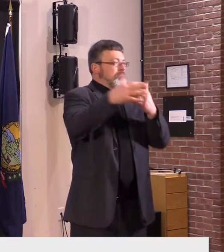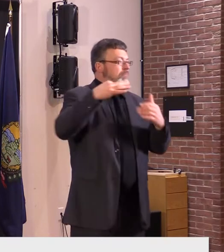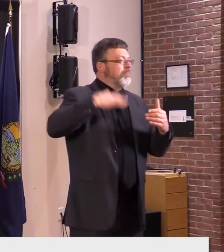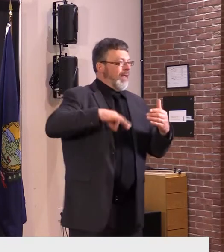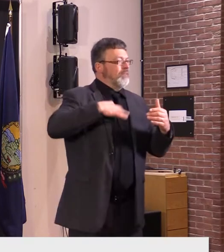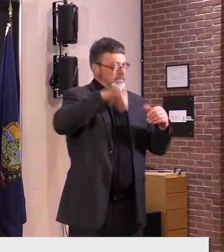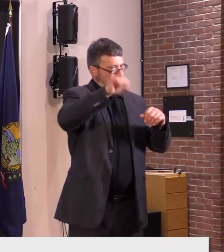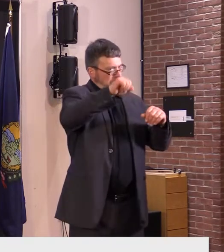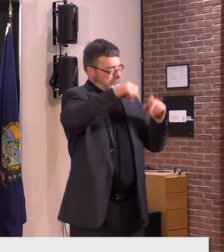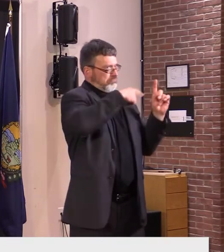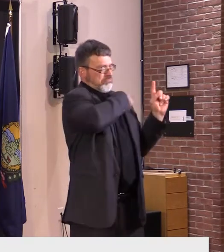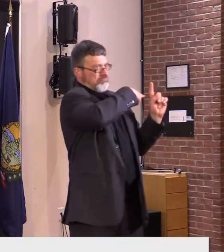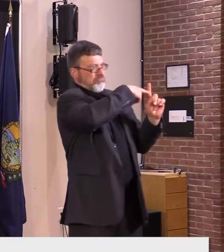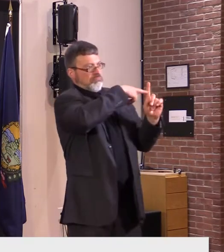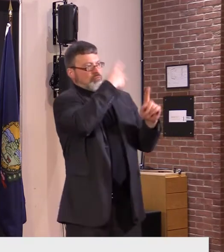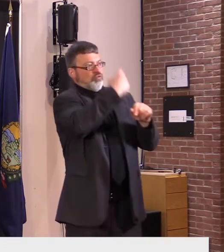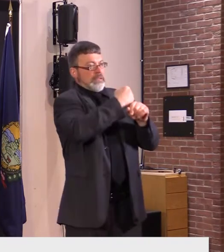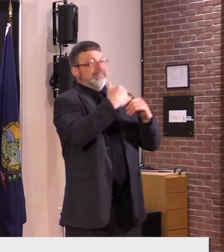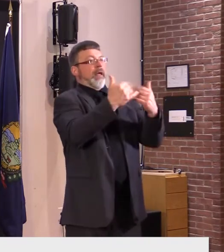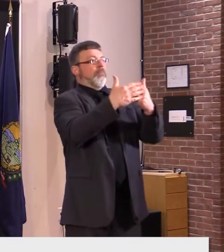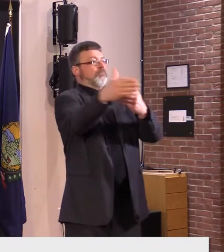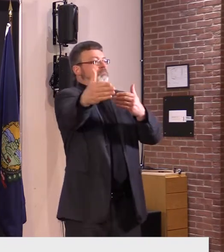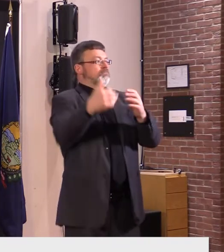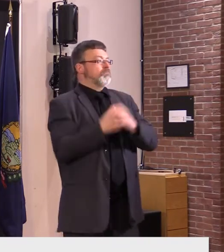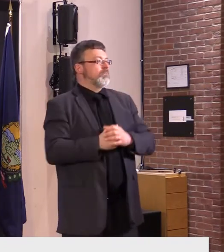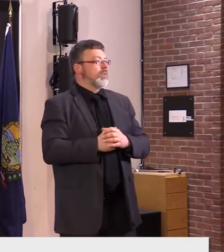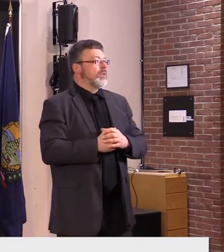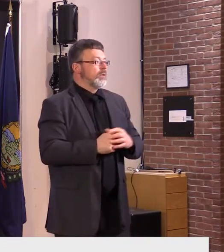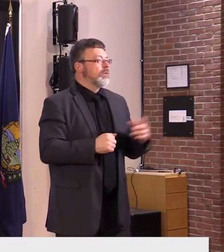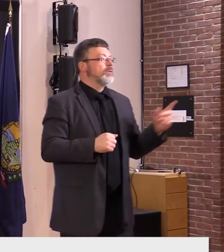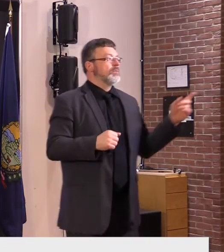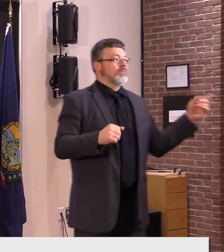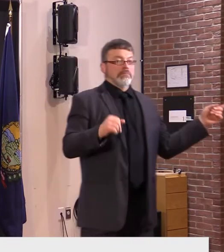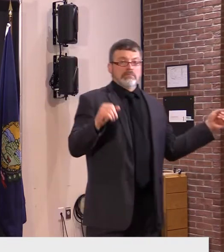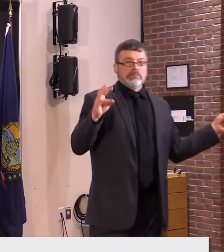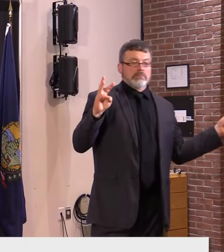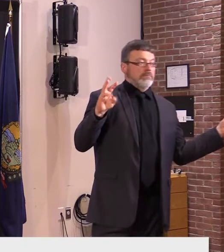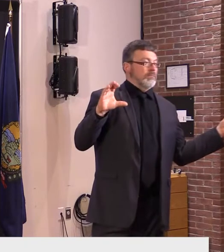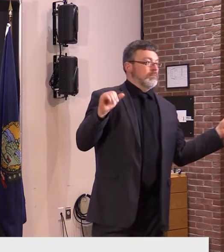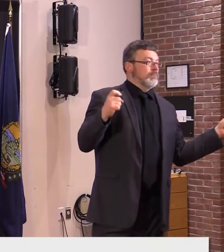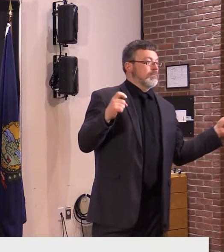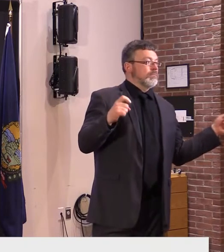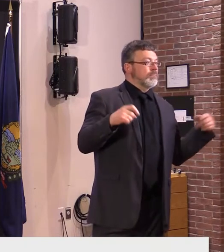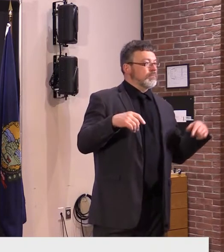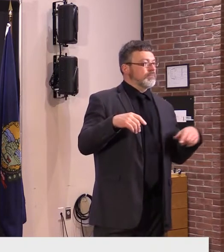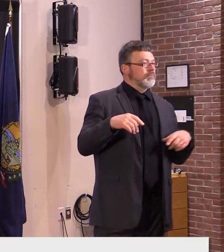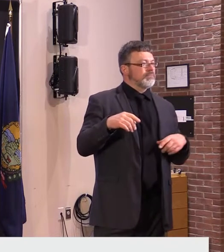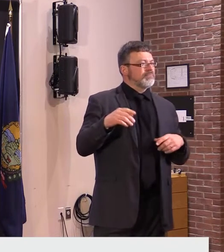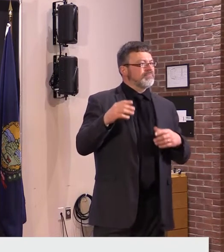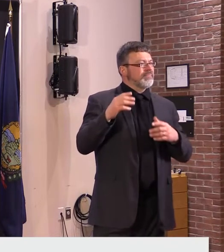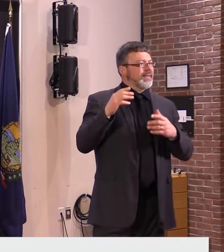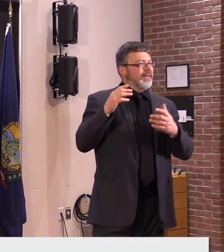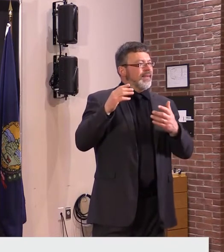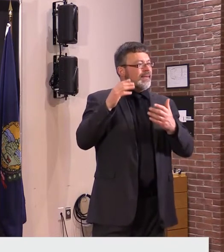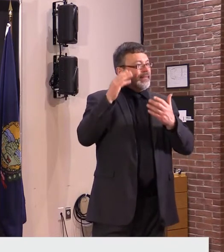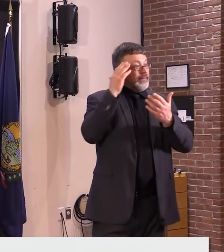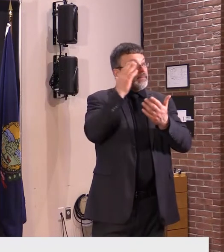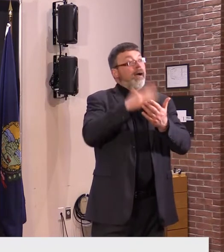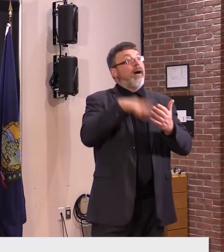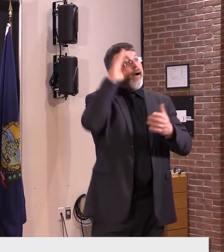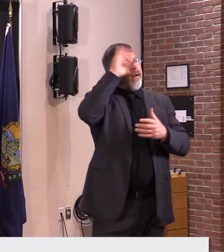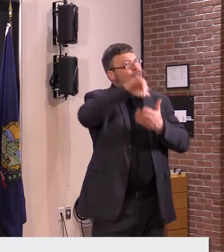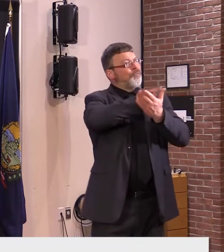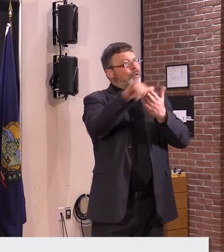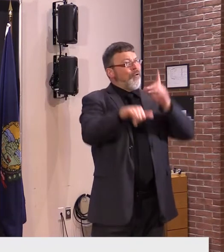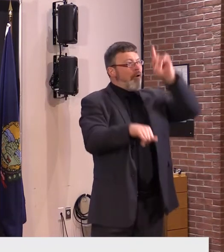Governor, some are also, you may have heard, floating the idea of building a new bridge between Grand Isle